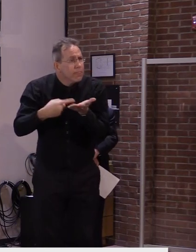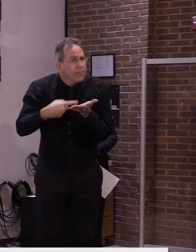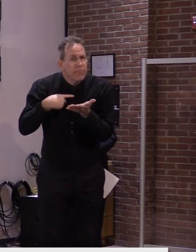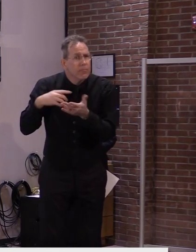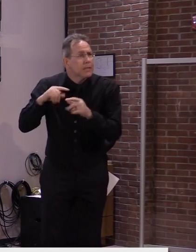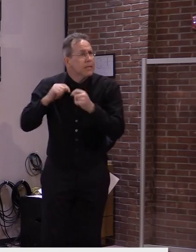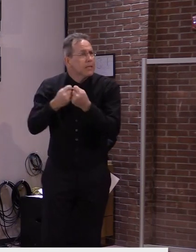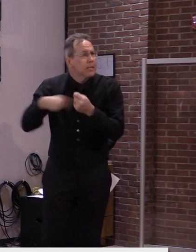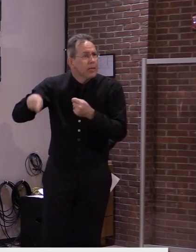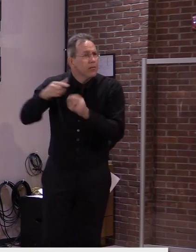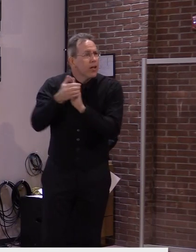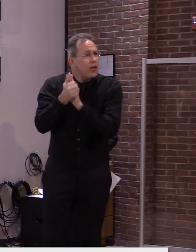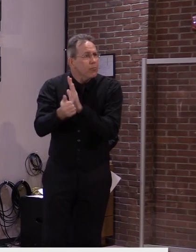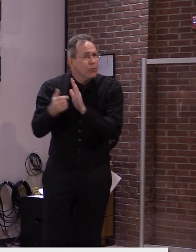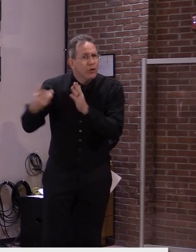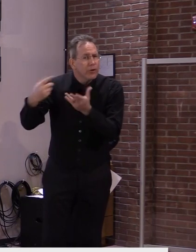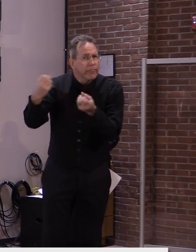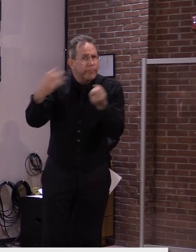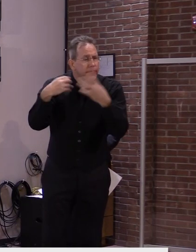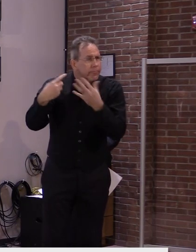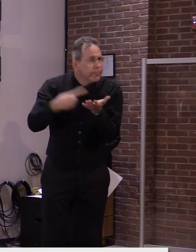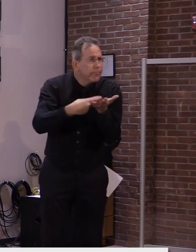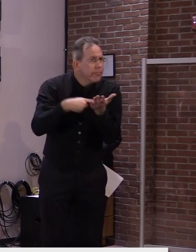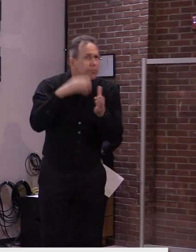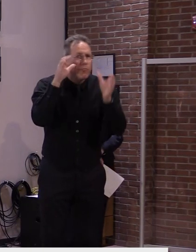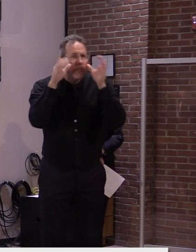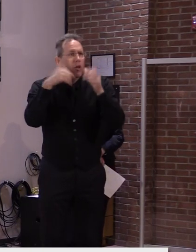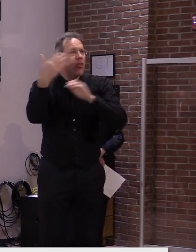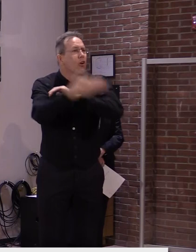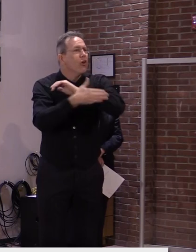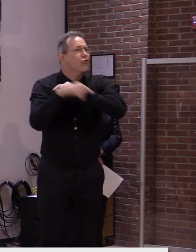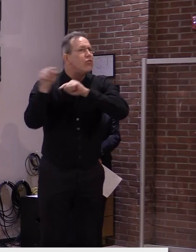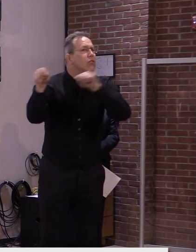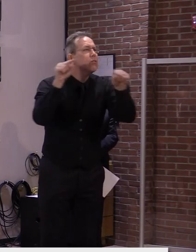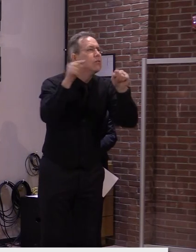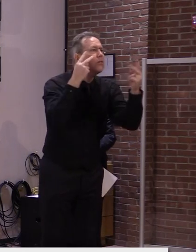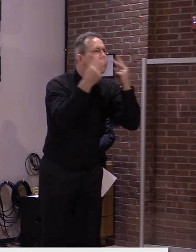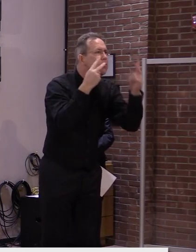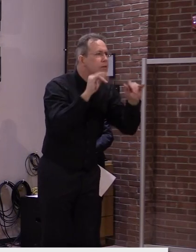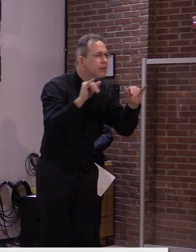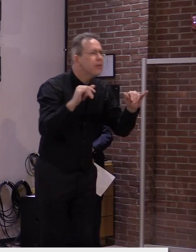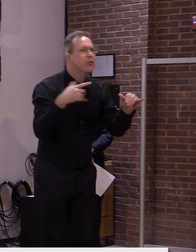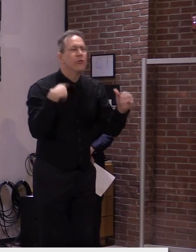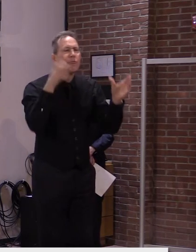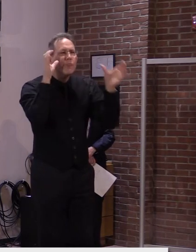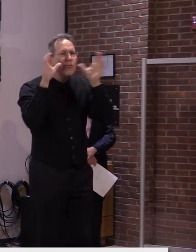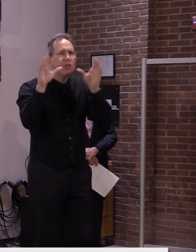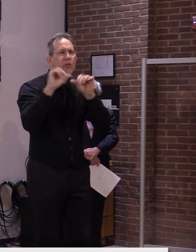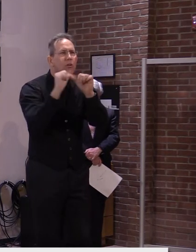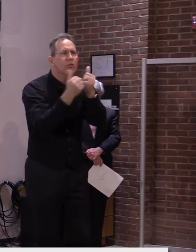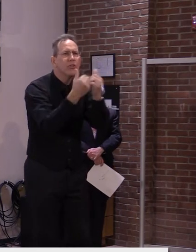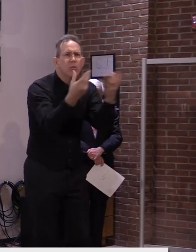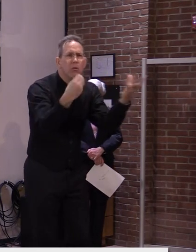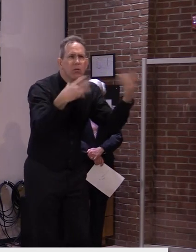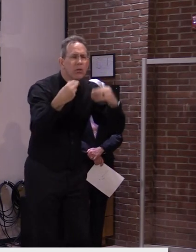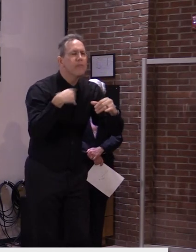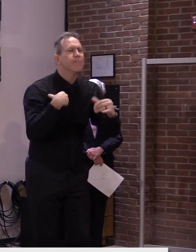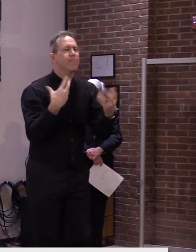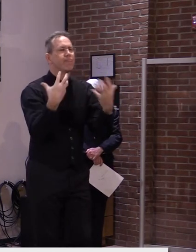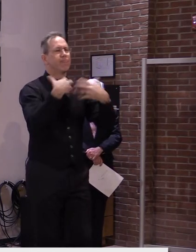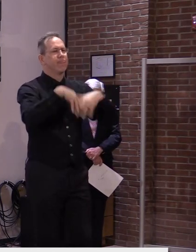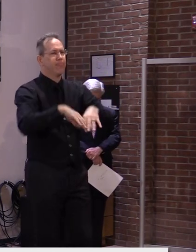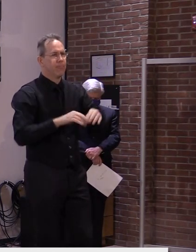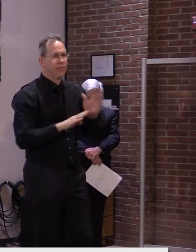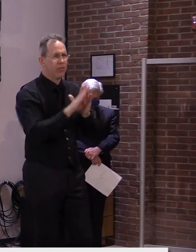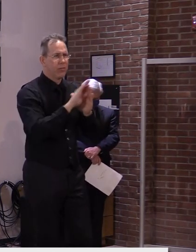High School Associations, or NSHS. We have learned that other states are in the process of revisiting their music guidance